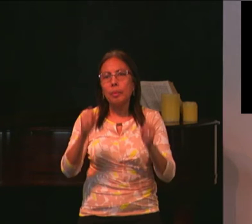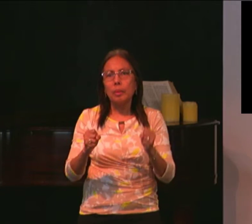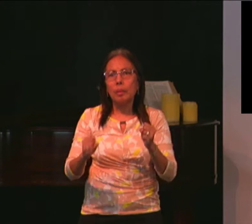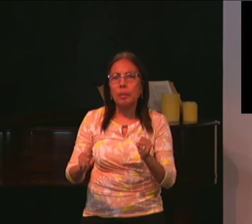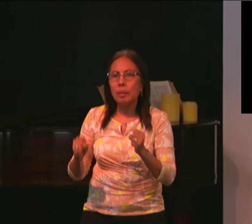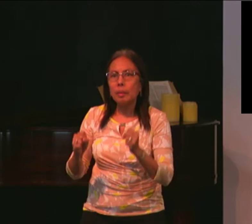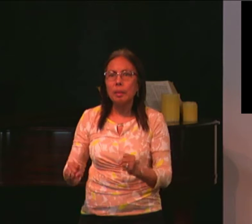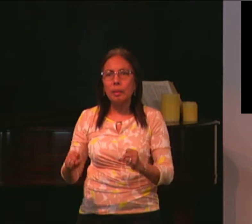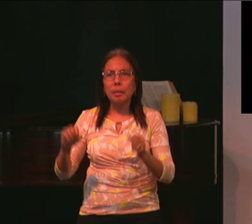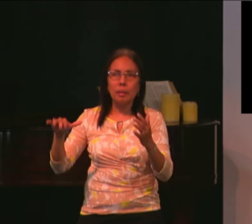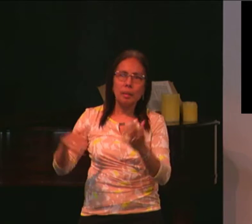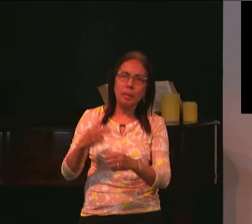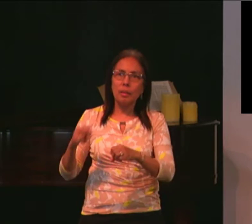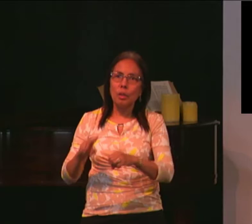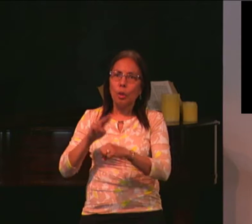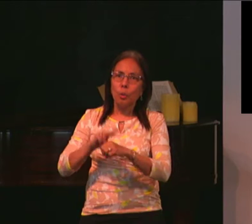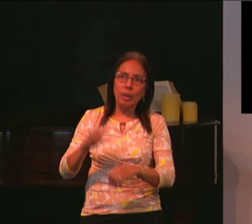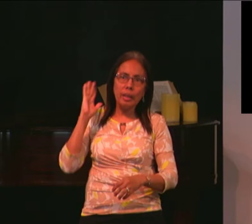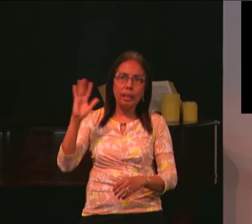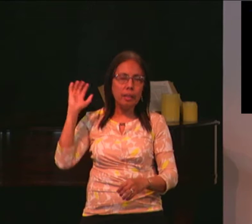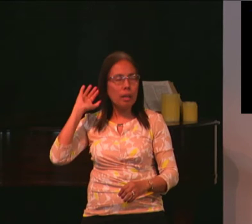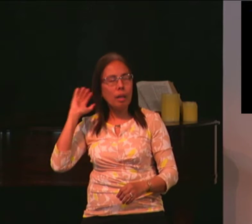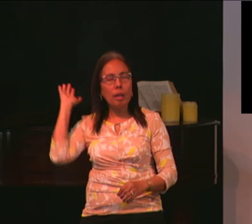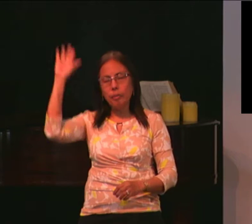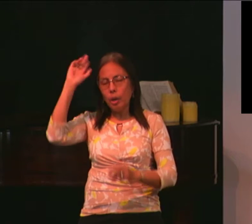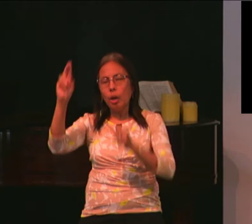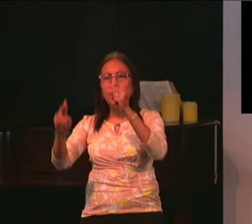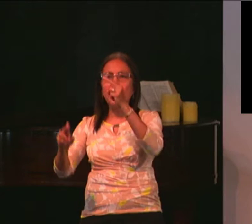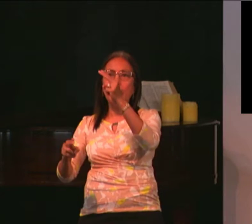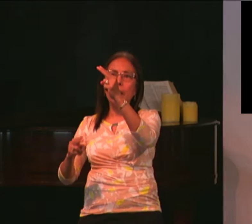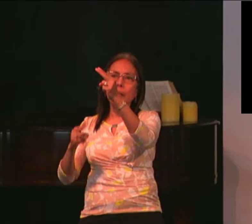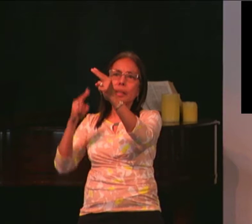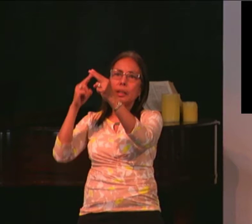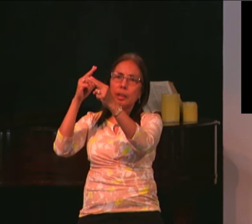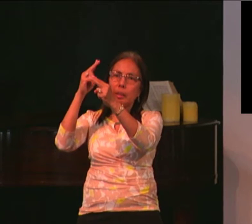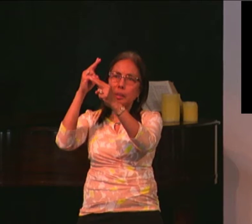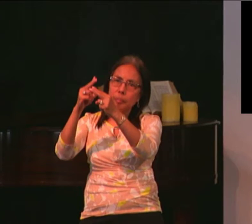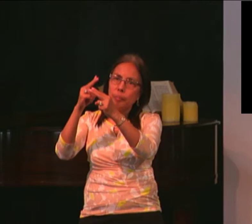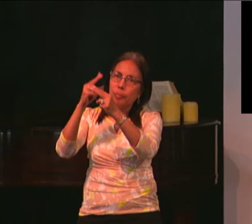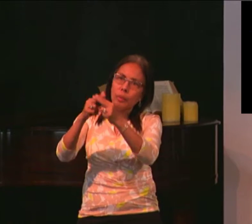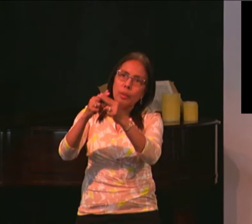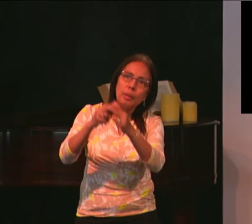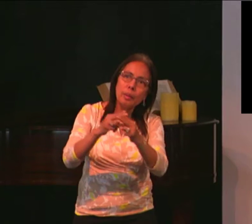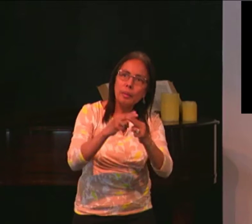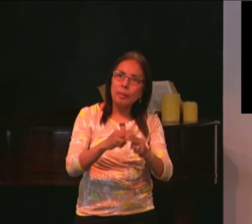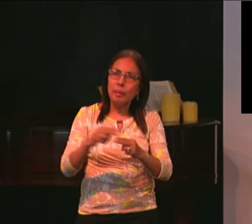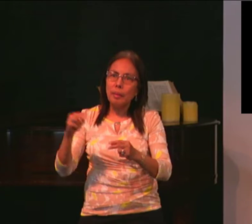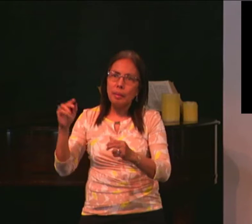all creation will hear of your name, and every